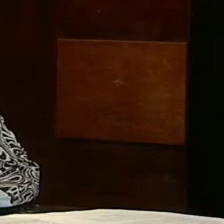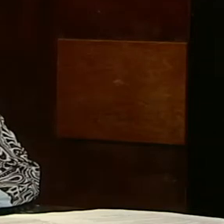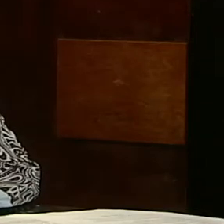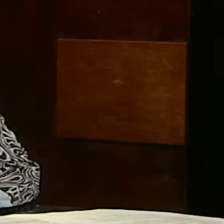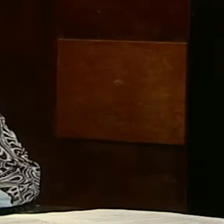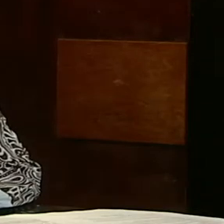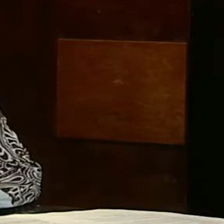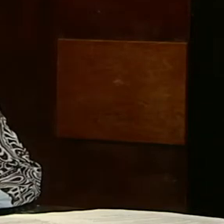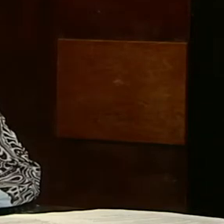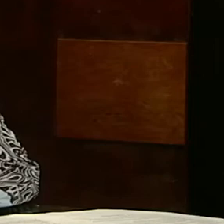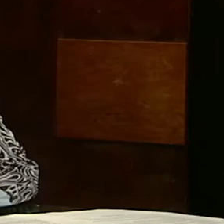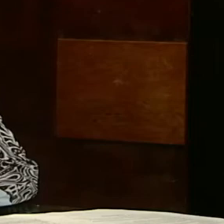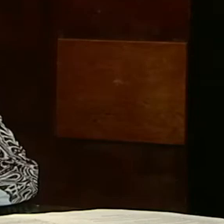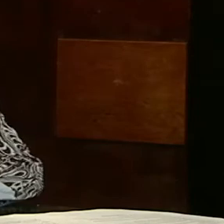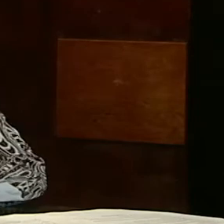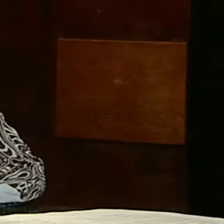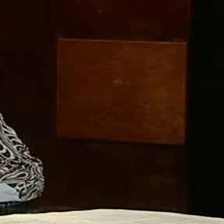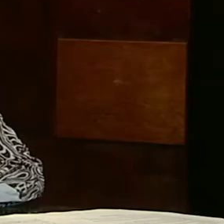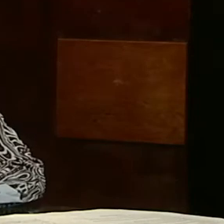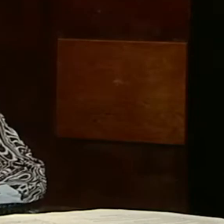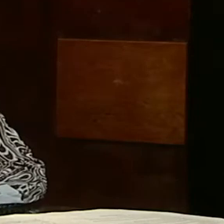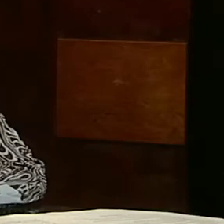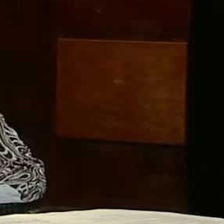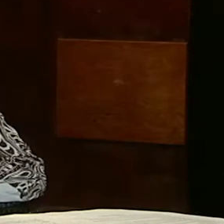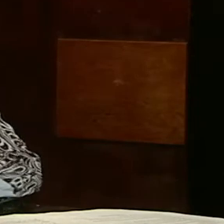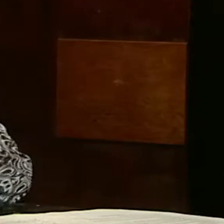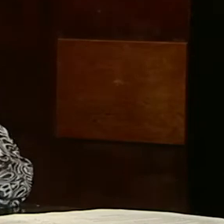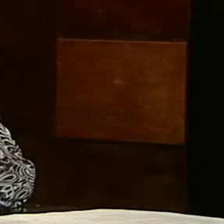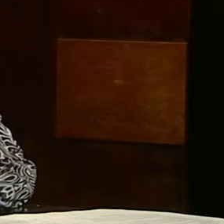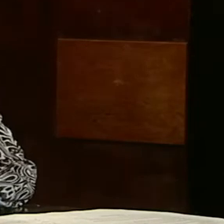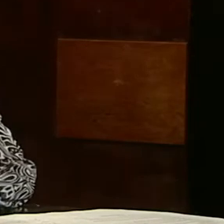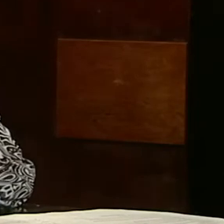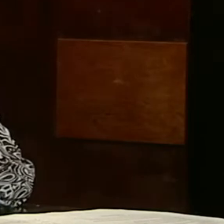are 518 Port Moresby to begin testing.